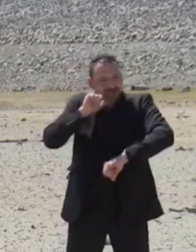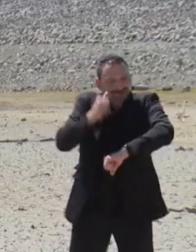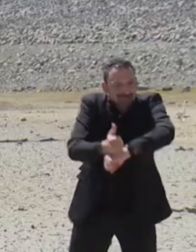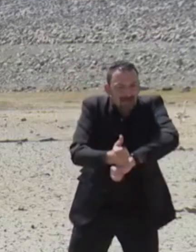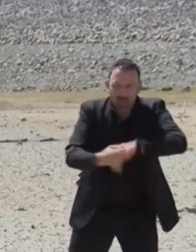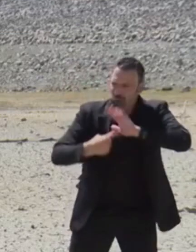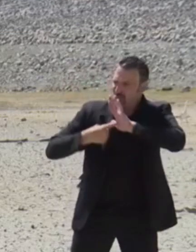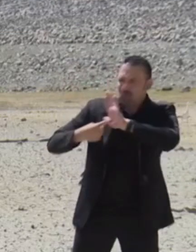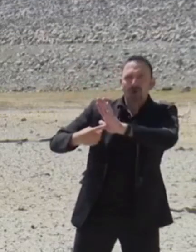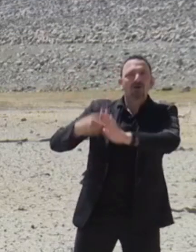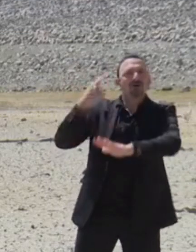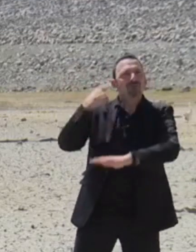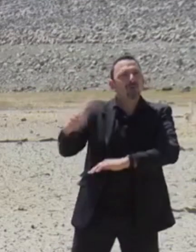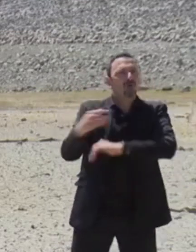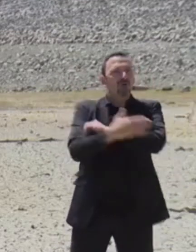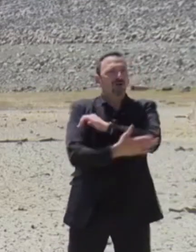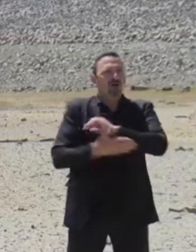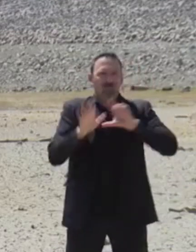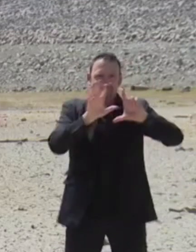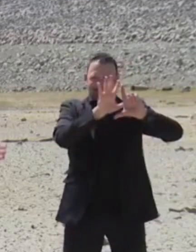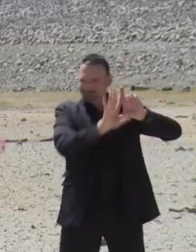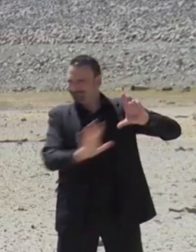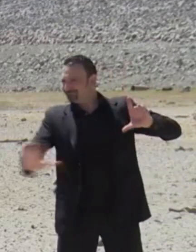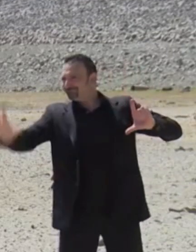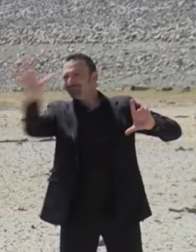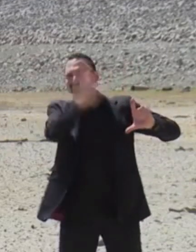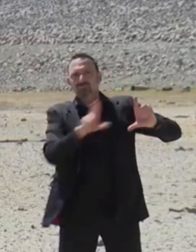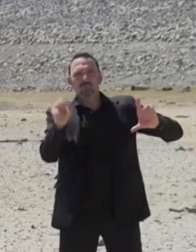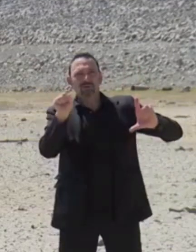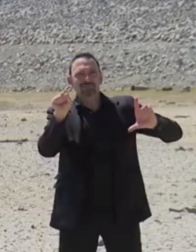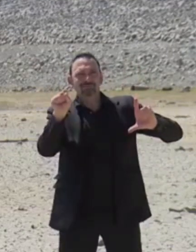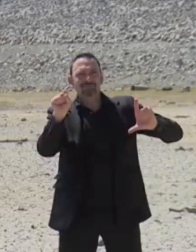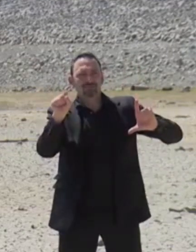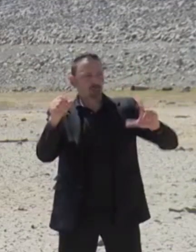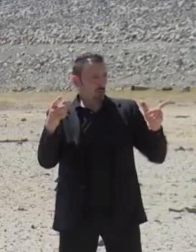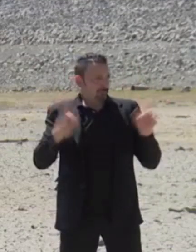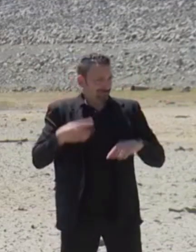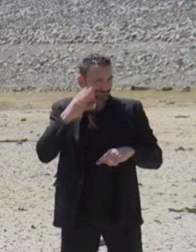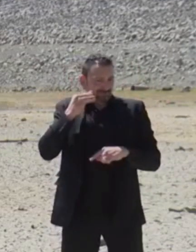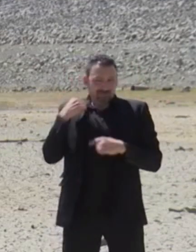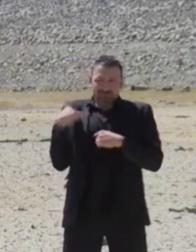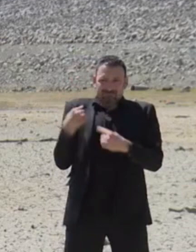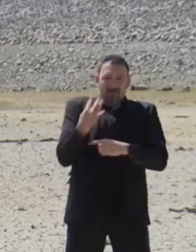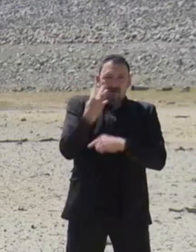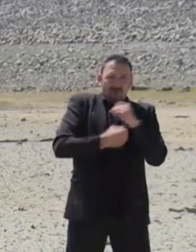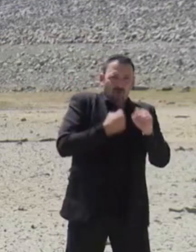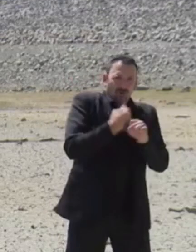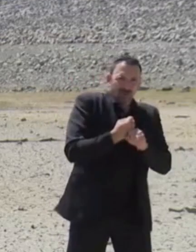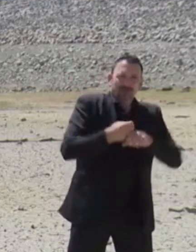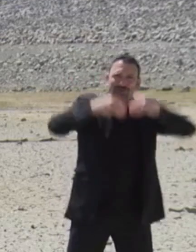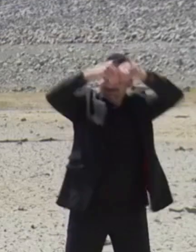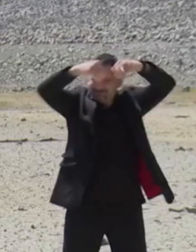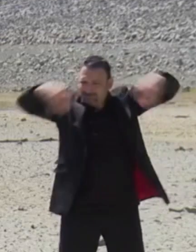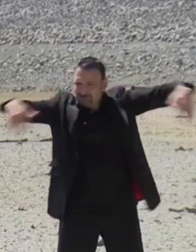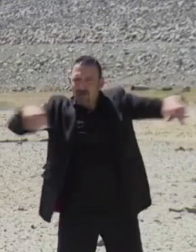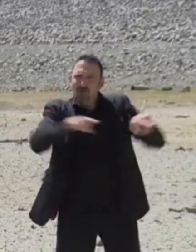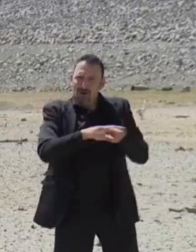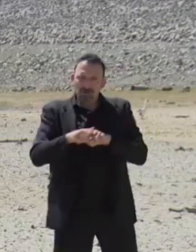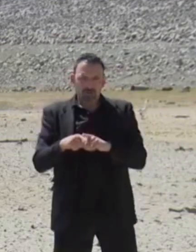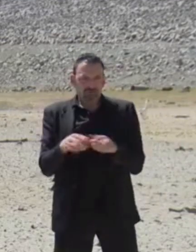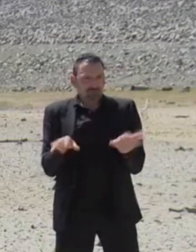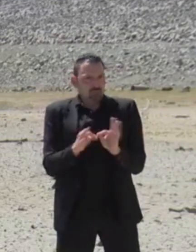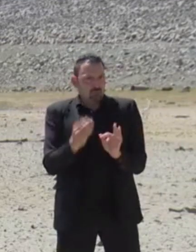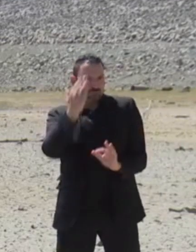and for that matter, in the absence of what we've experienced the last 4 years, even international leadership. But we also are mindful of the